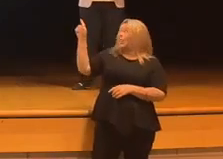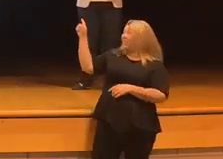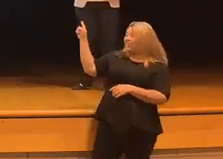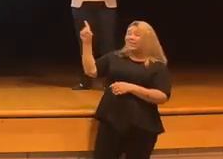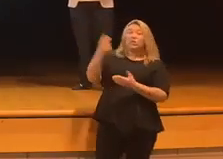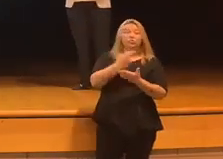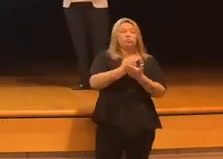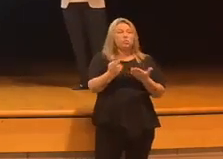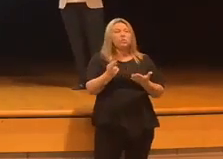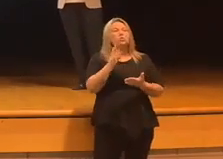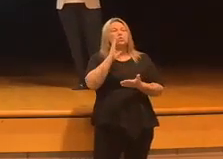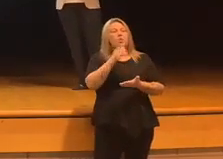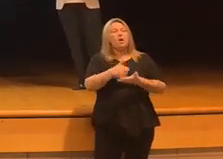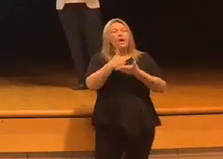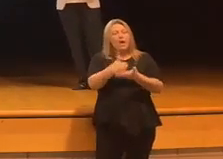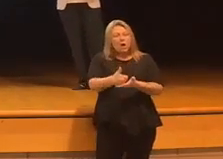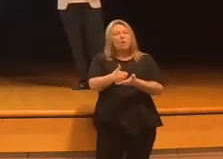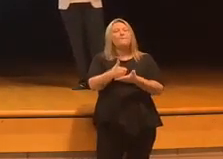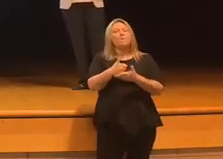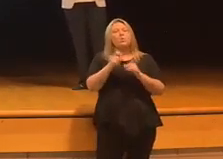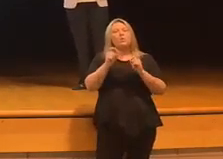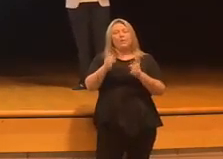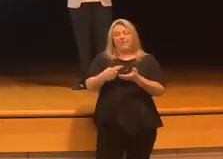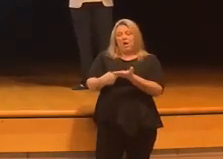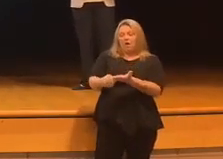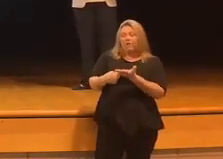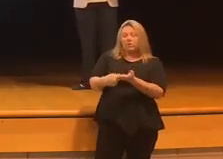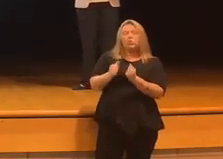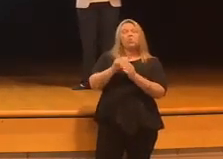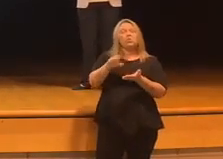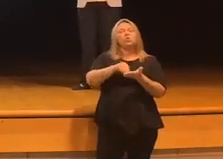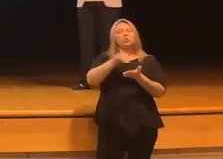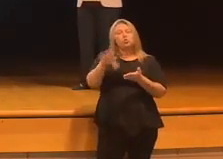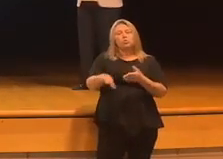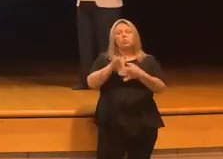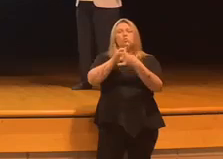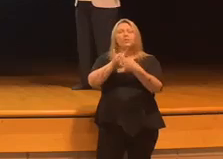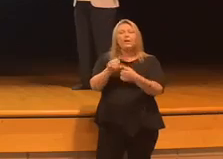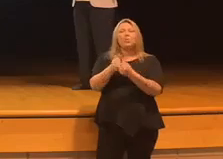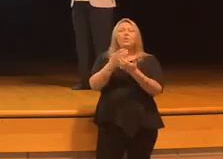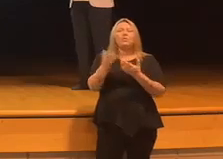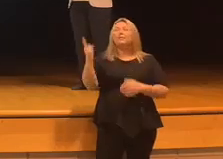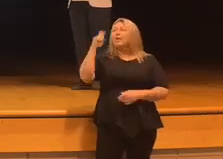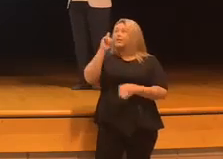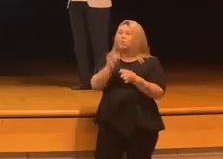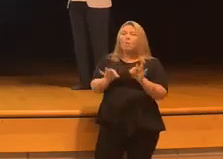us with resources to have conversations with our students about staying safe online.